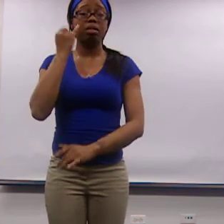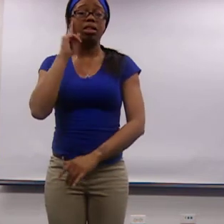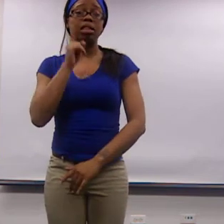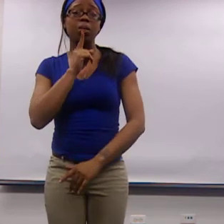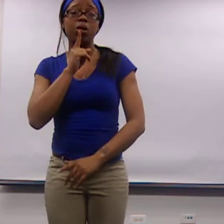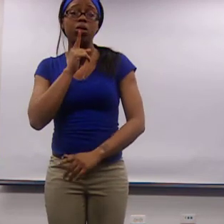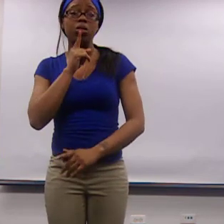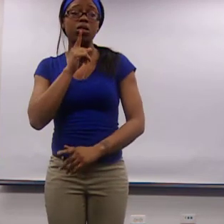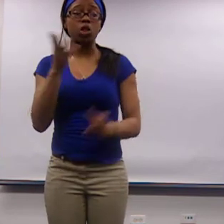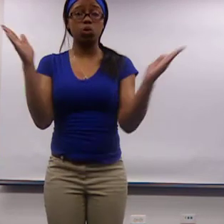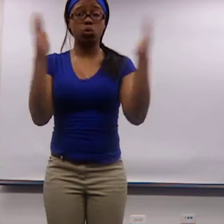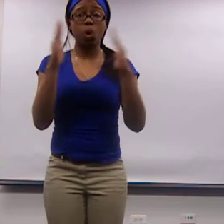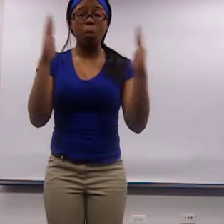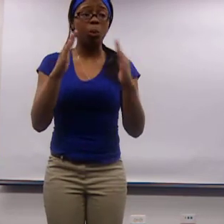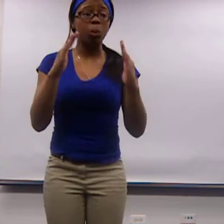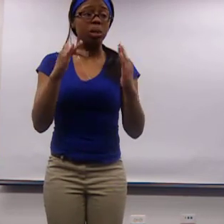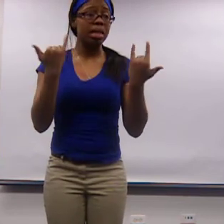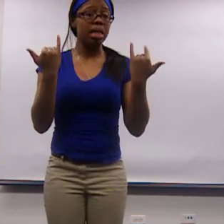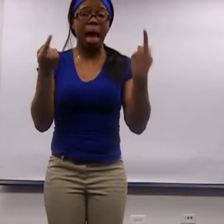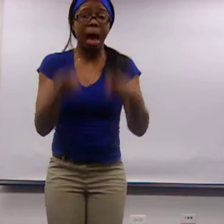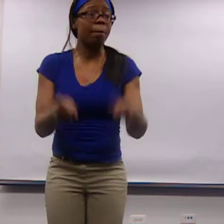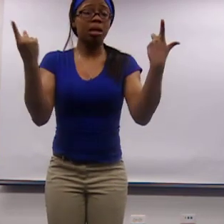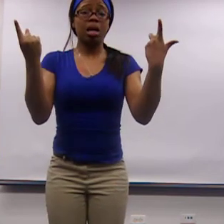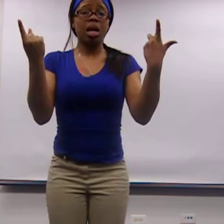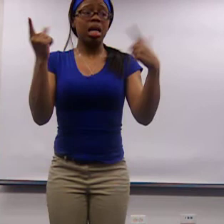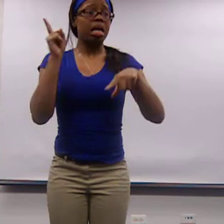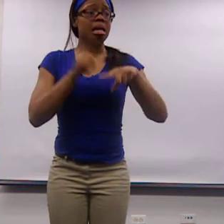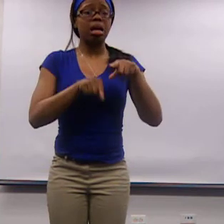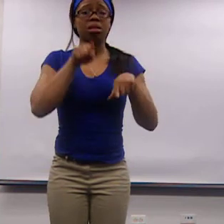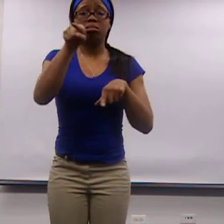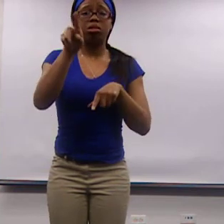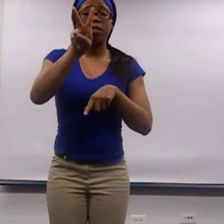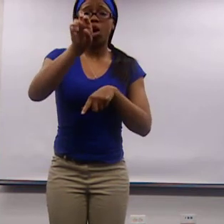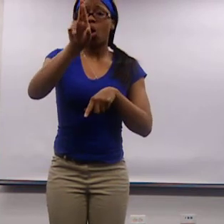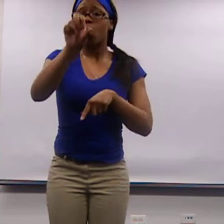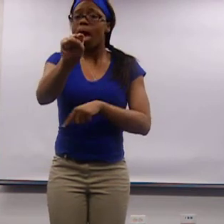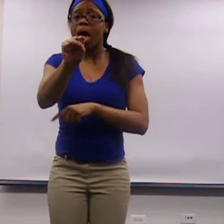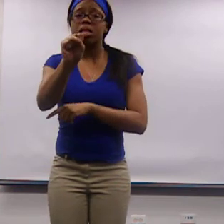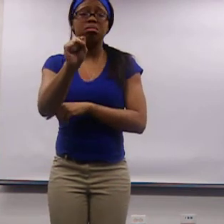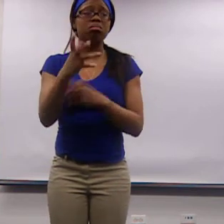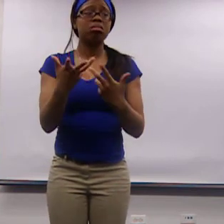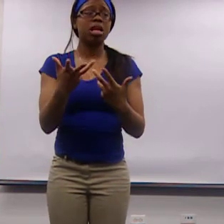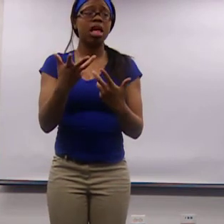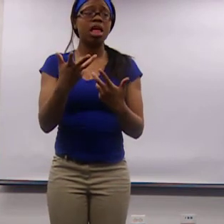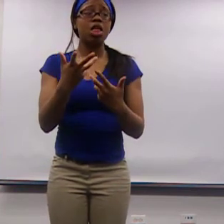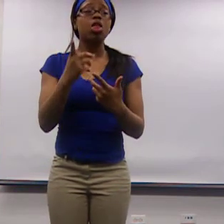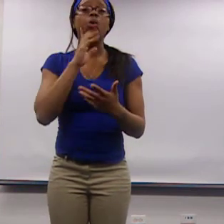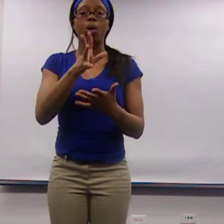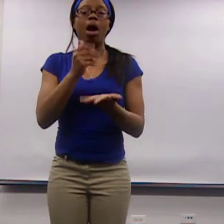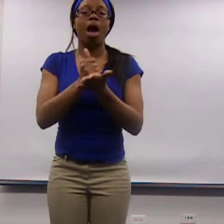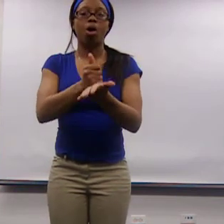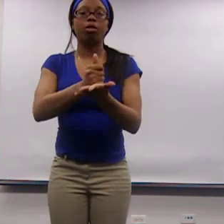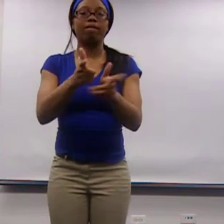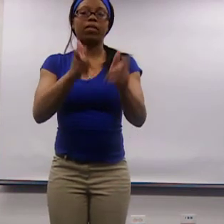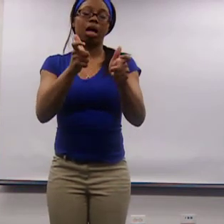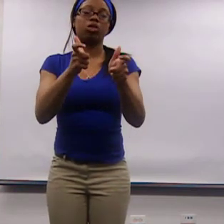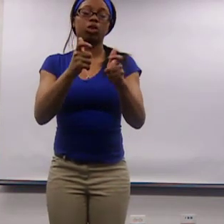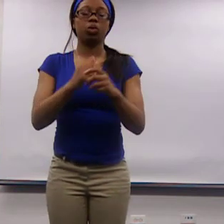or somewhere they can't get to a video phone, they're going to be able to reach them that much faster. They can